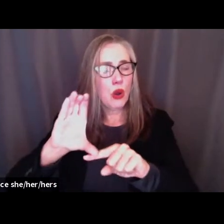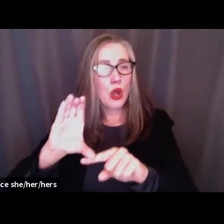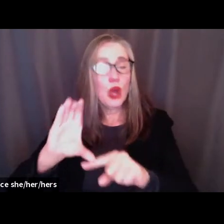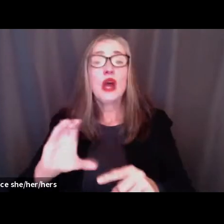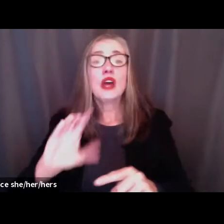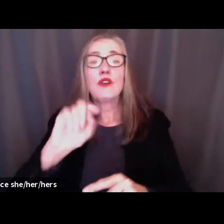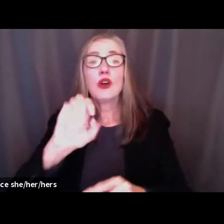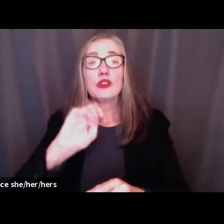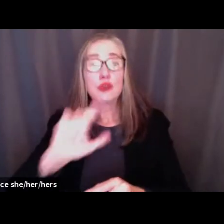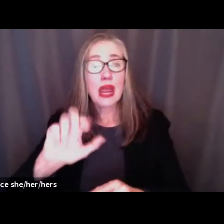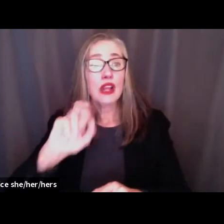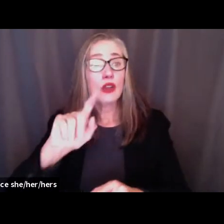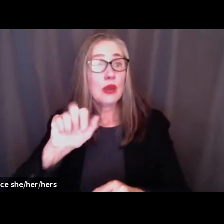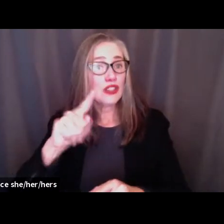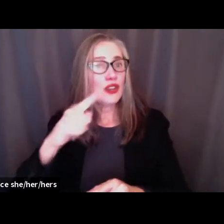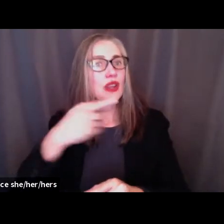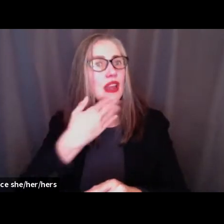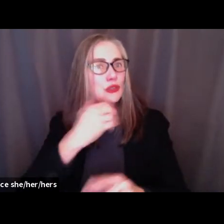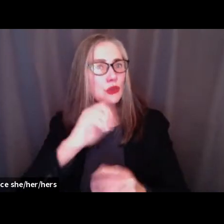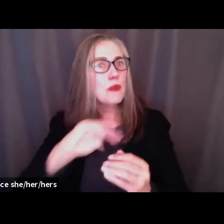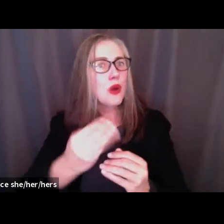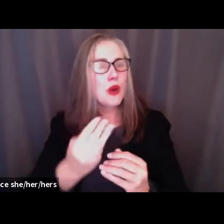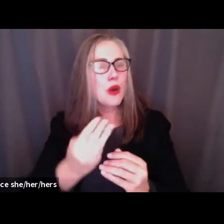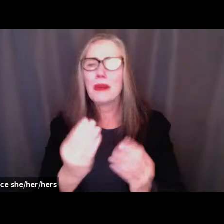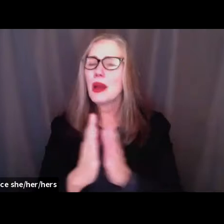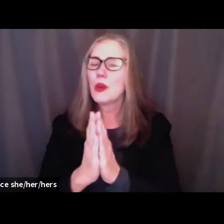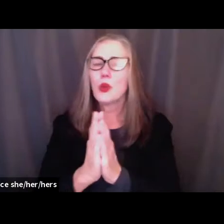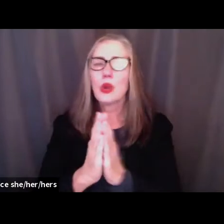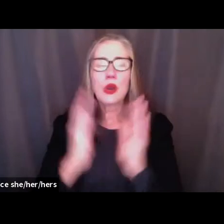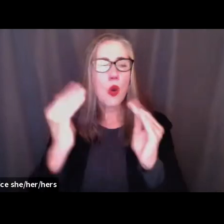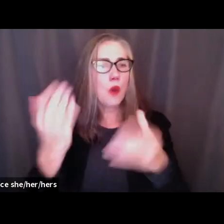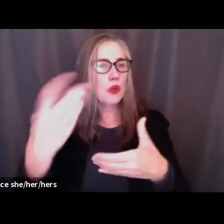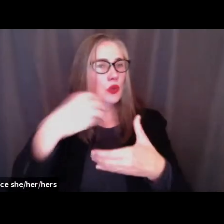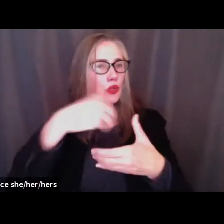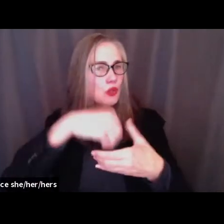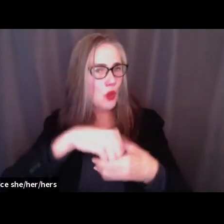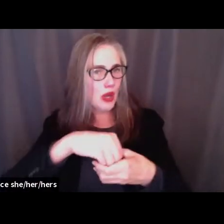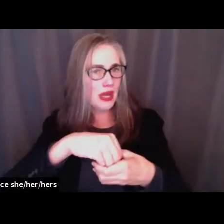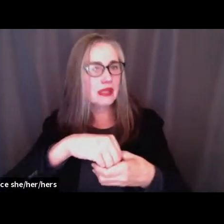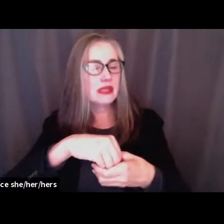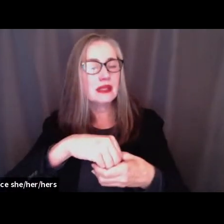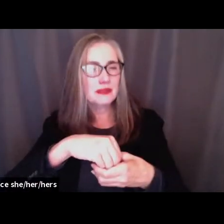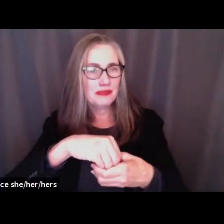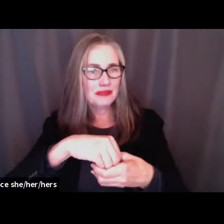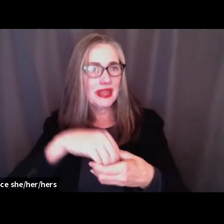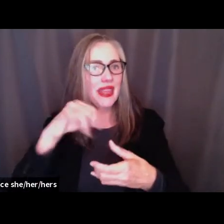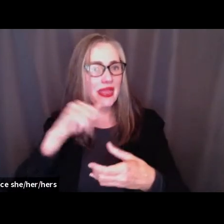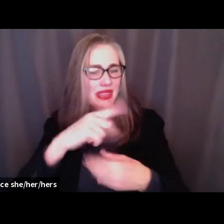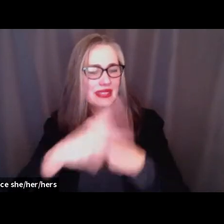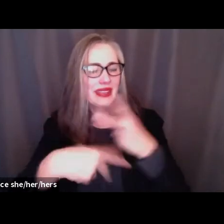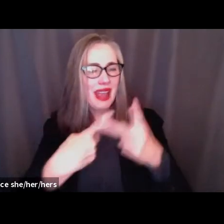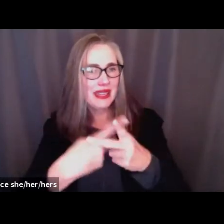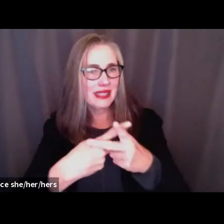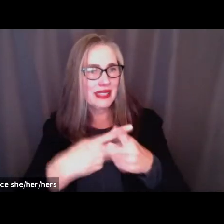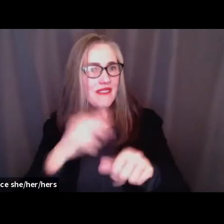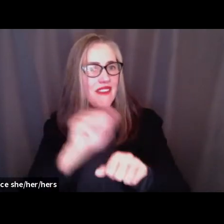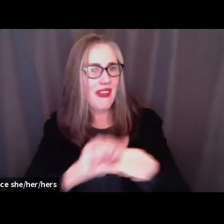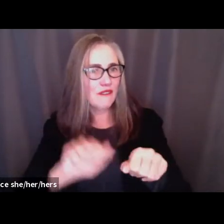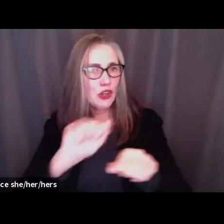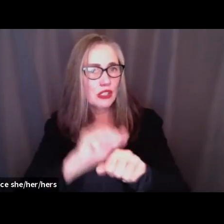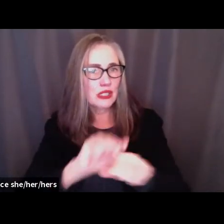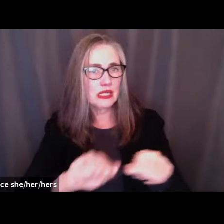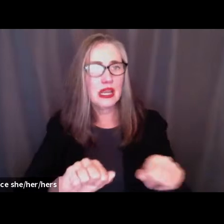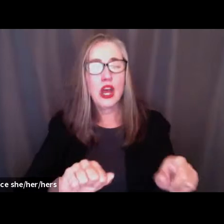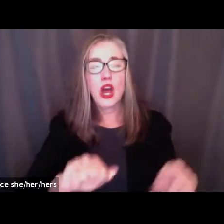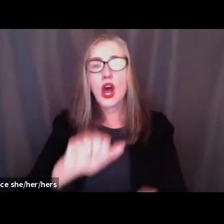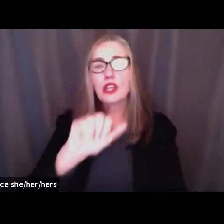join us in these endeavors. During our meeting, we were also pleased to announce that our Eric Bradley Deep Blue